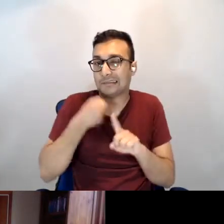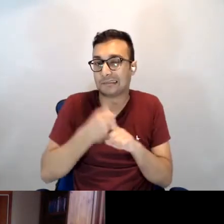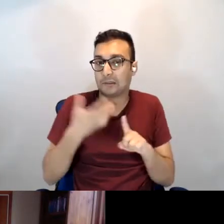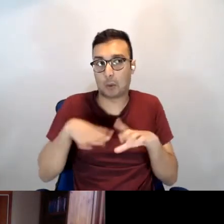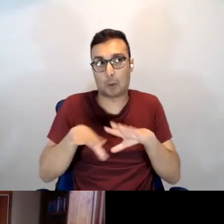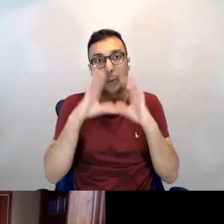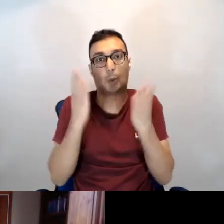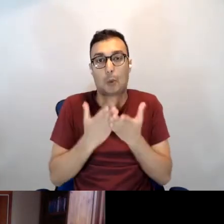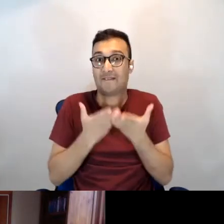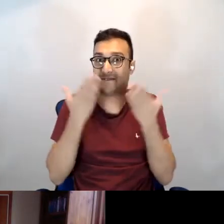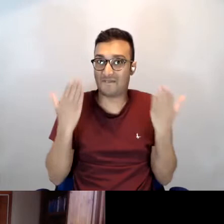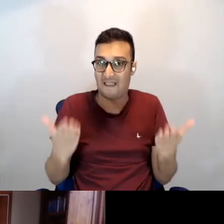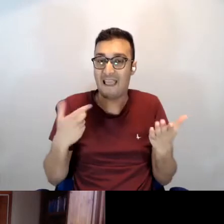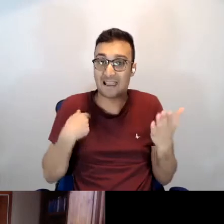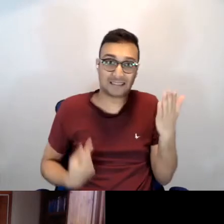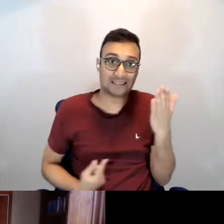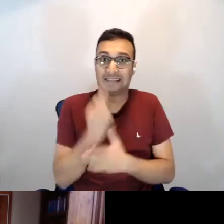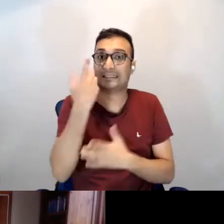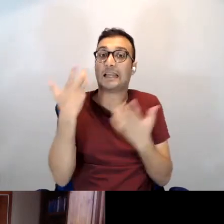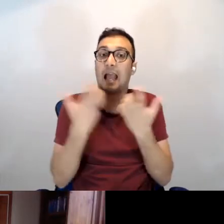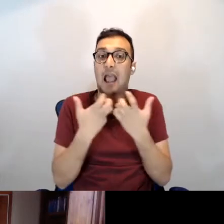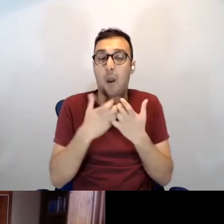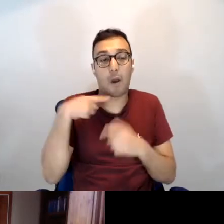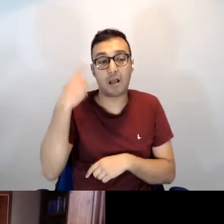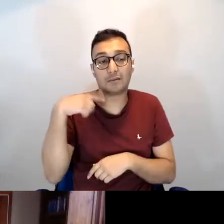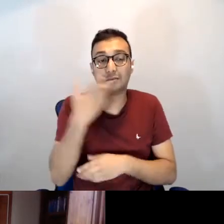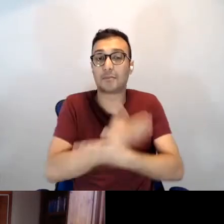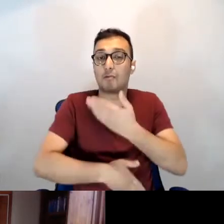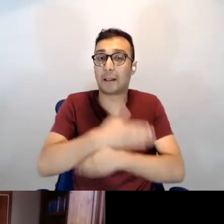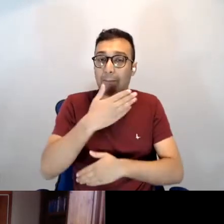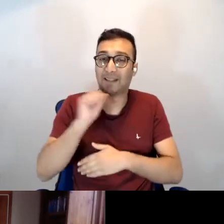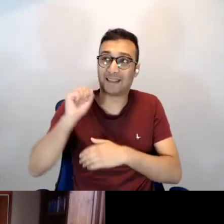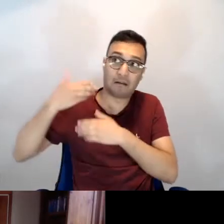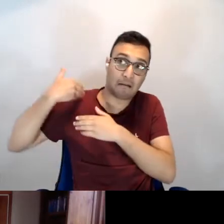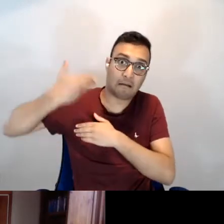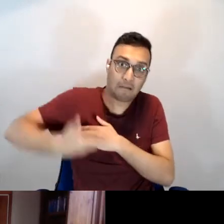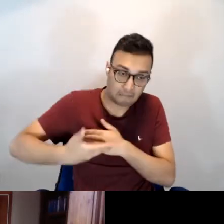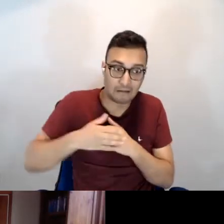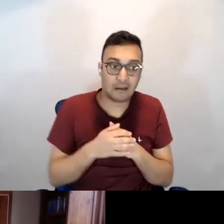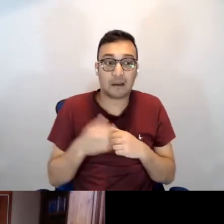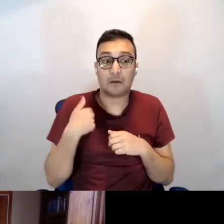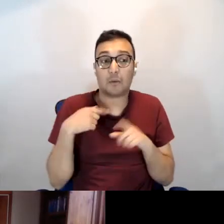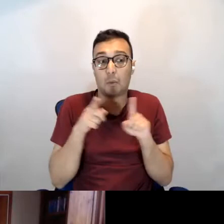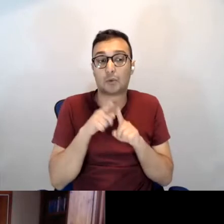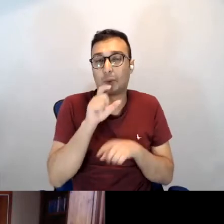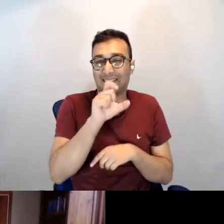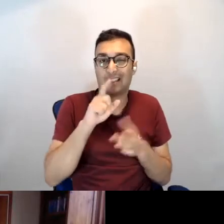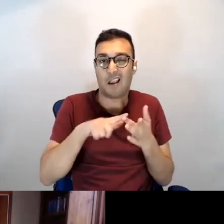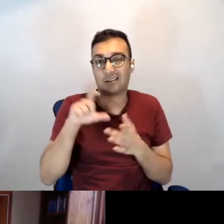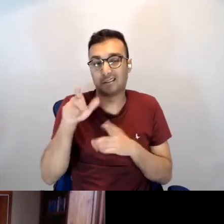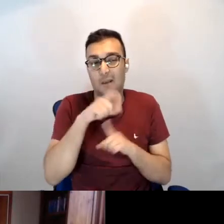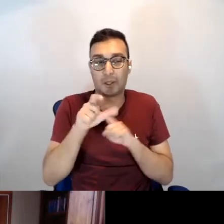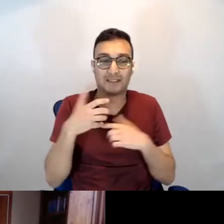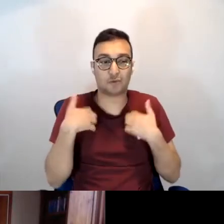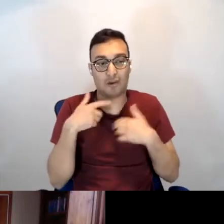of the London 2012 Paralympic legacy, and we are both a community interest company and also a research centre at UCL. We are